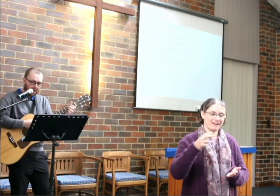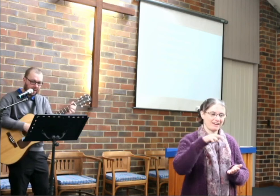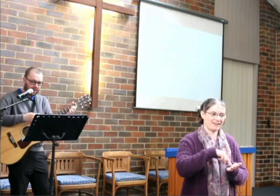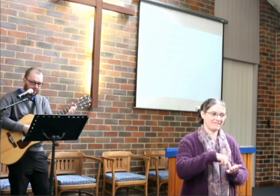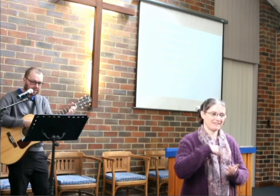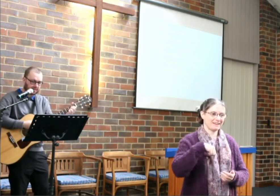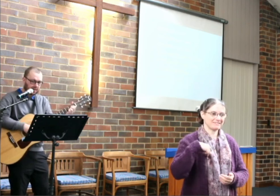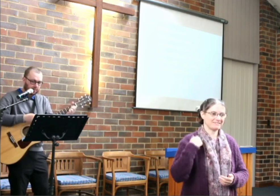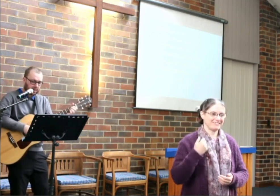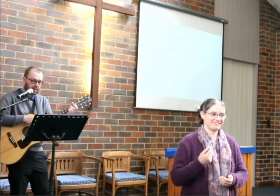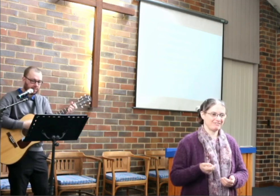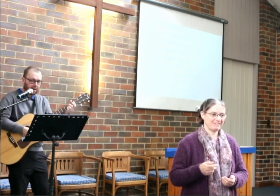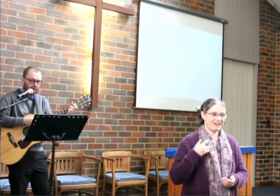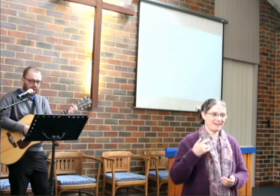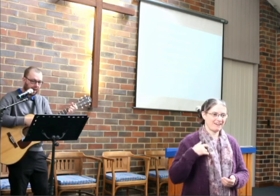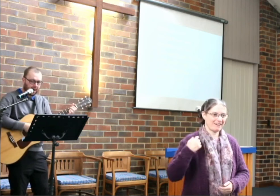revive us.